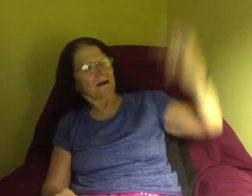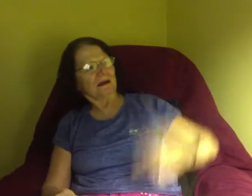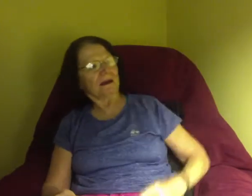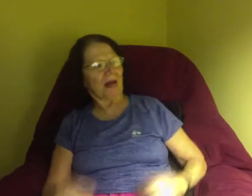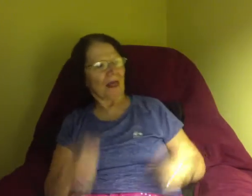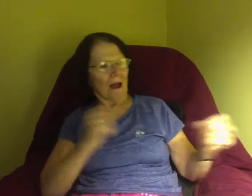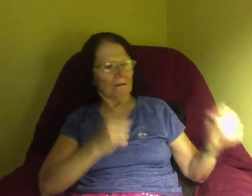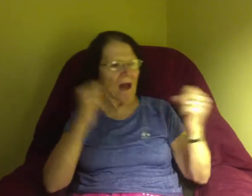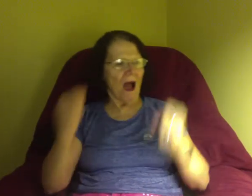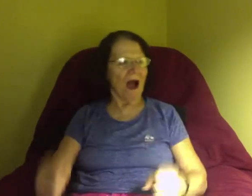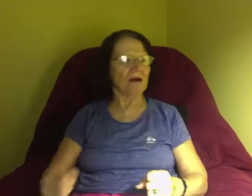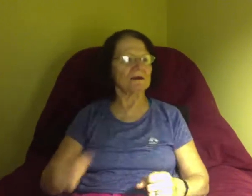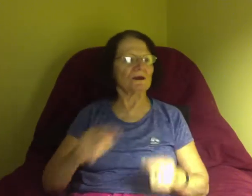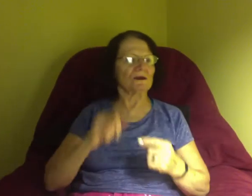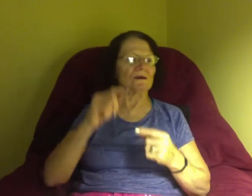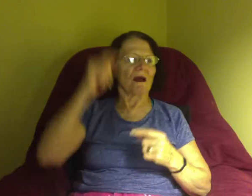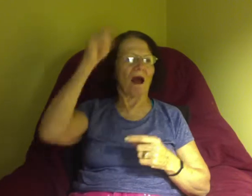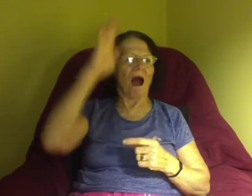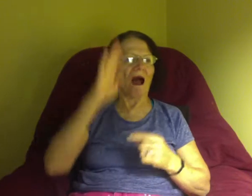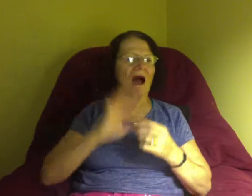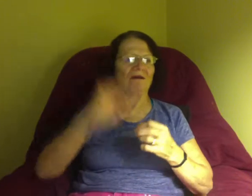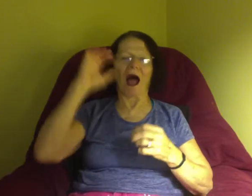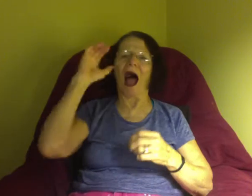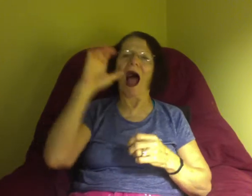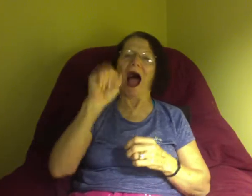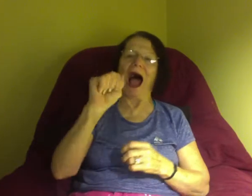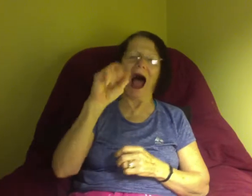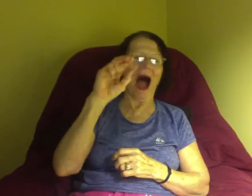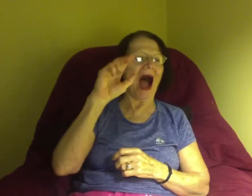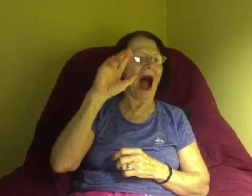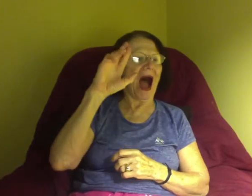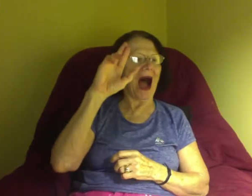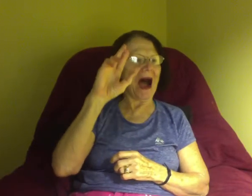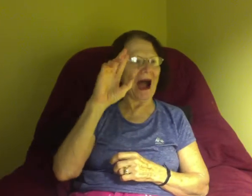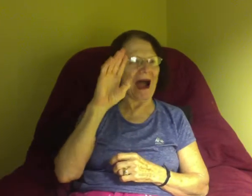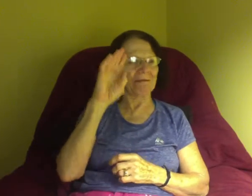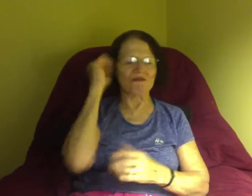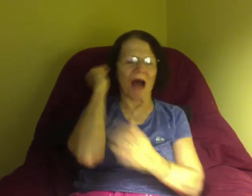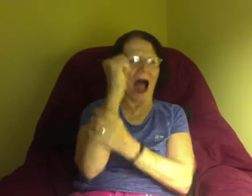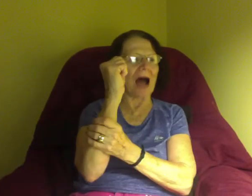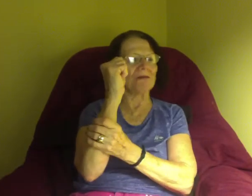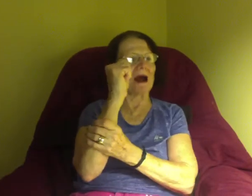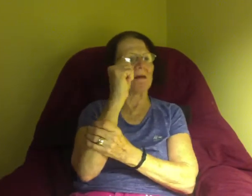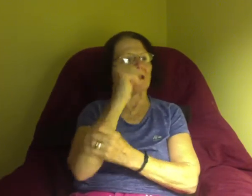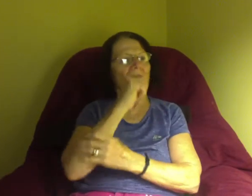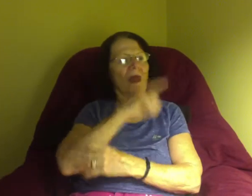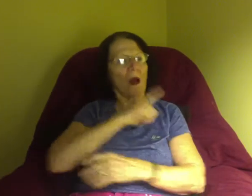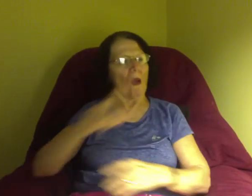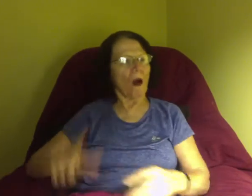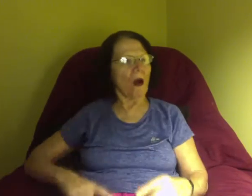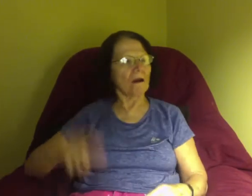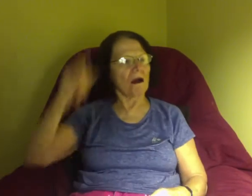I'm going to to sleep. We're in around this